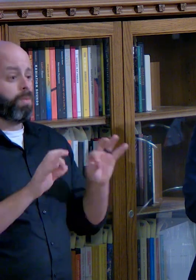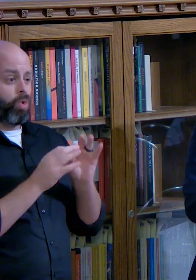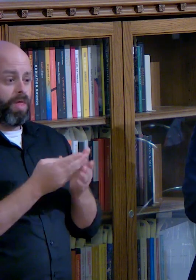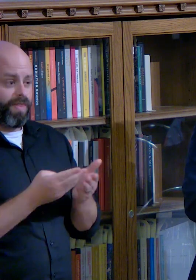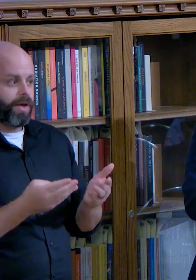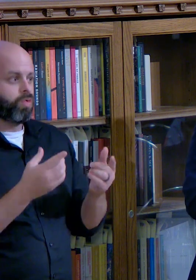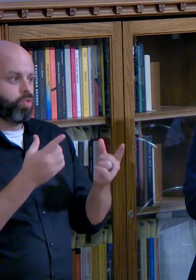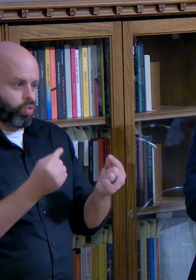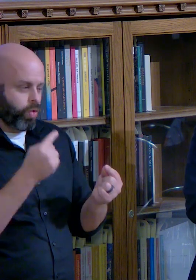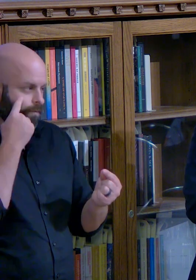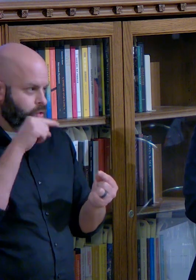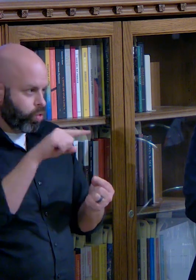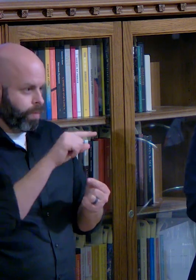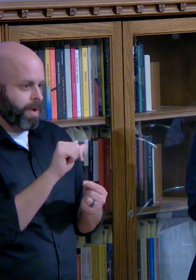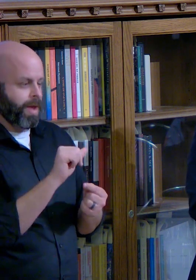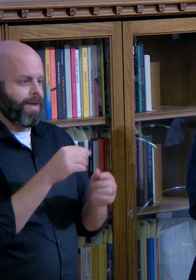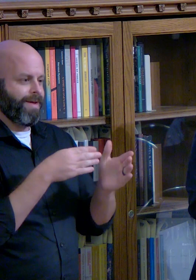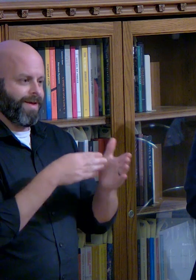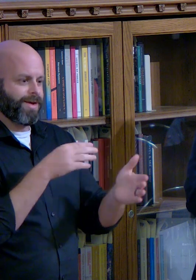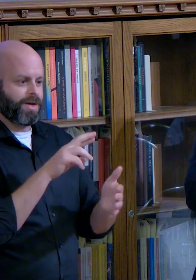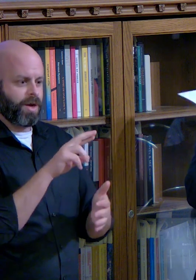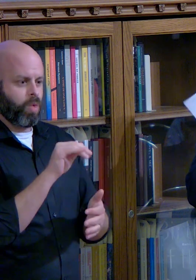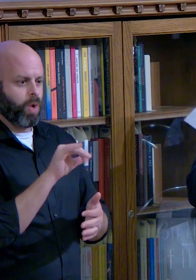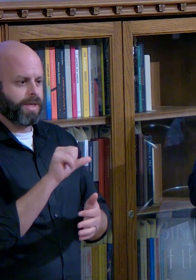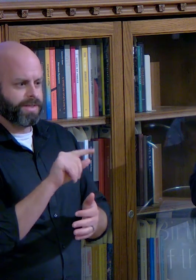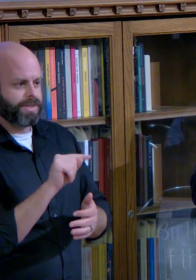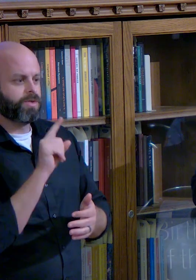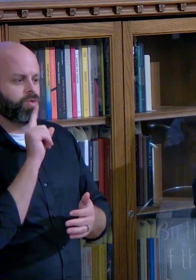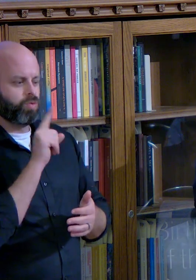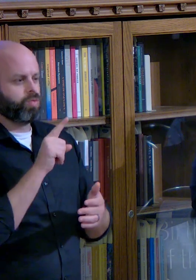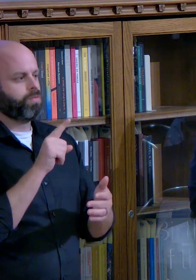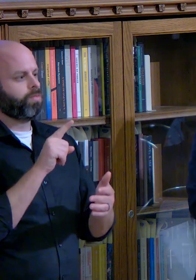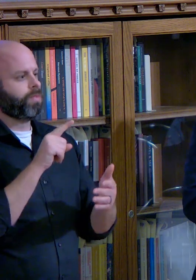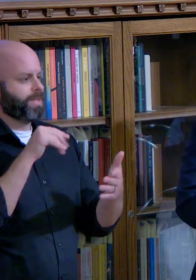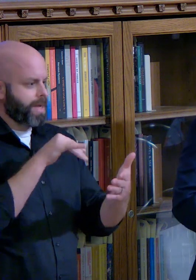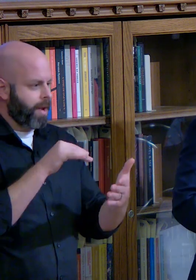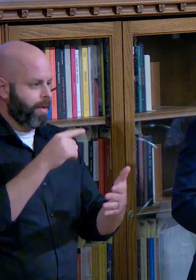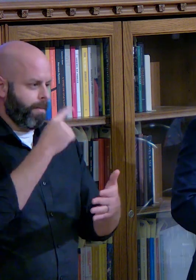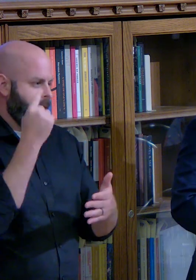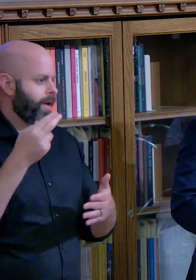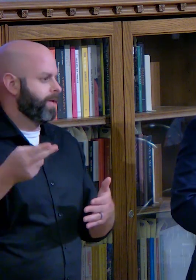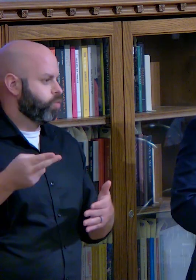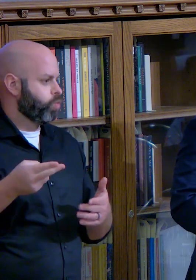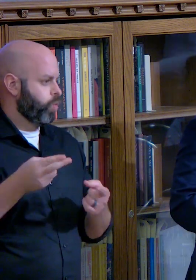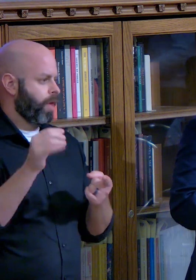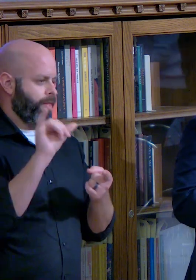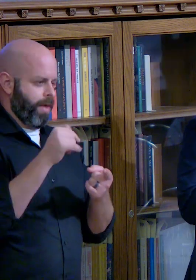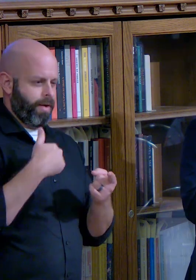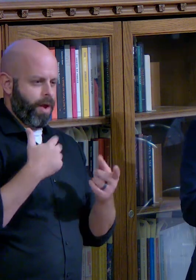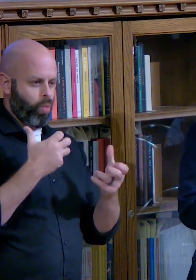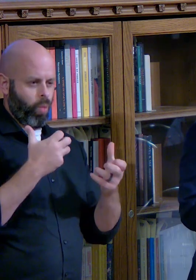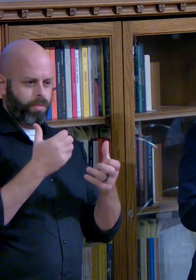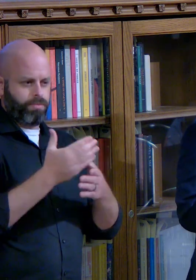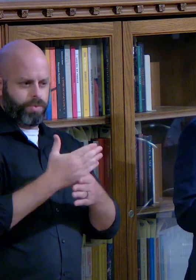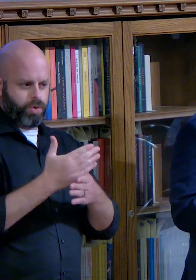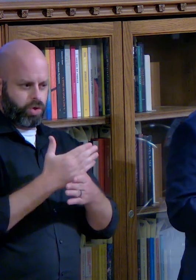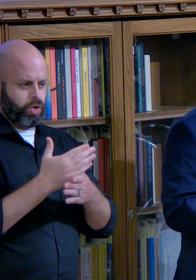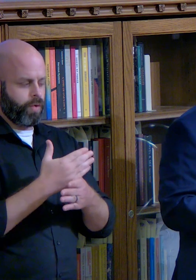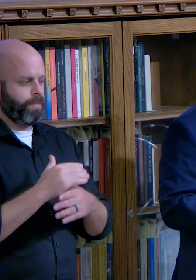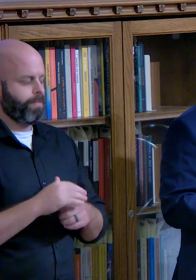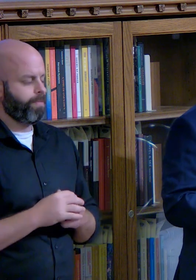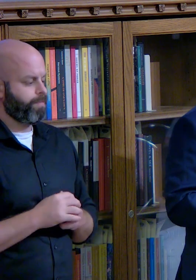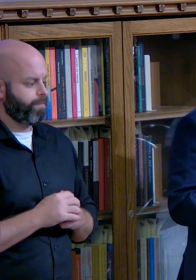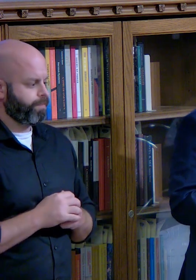anti-racist is study black history and so I have that post that I that I wanted to share student